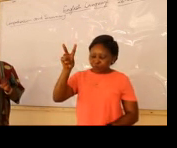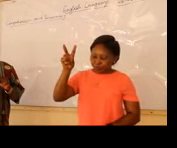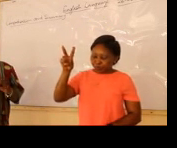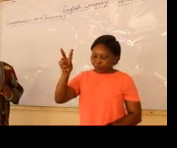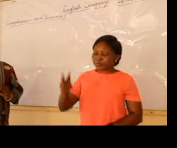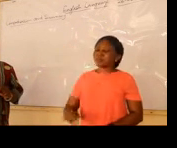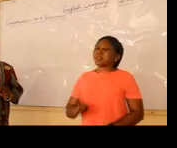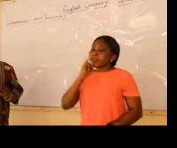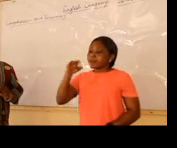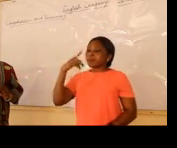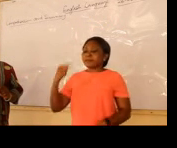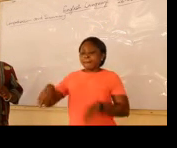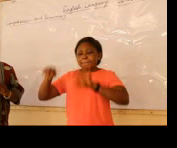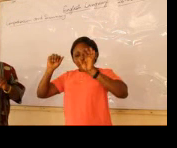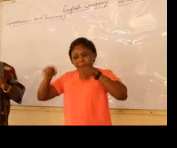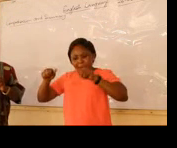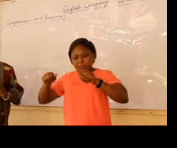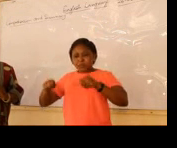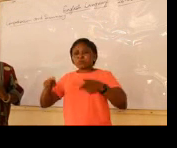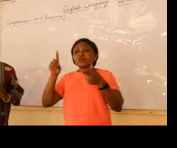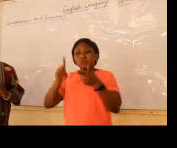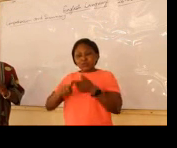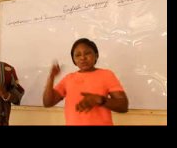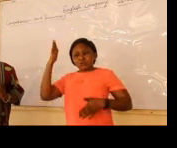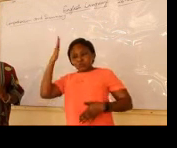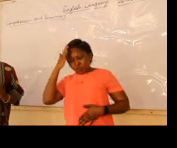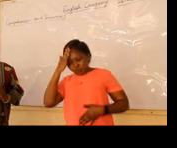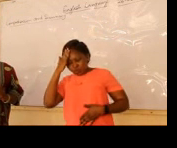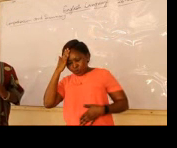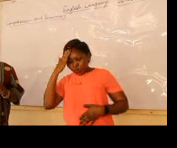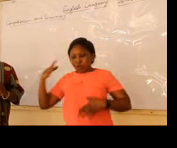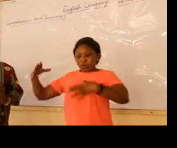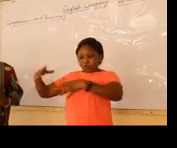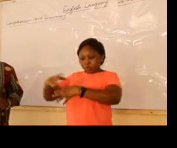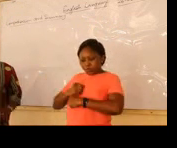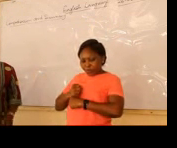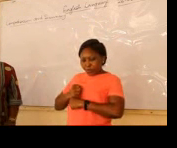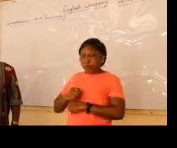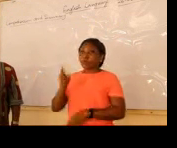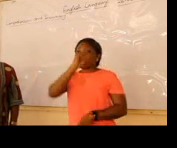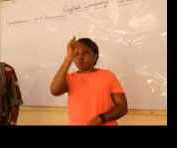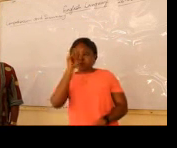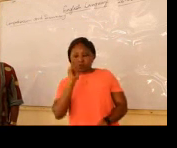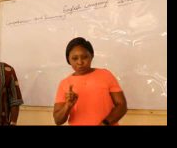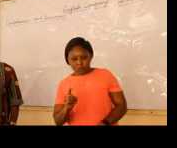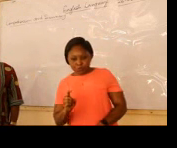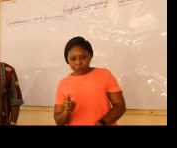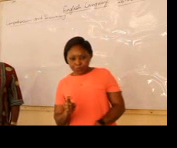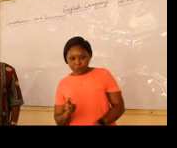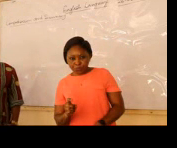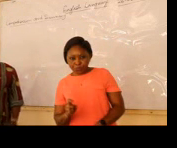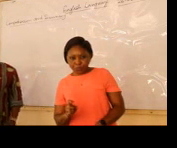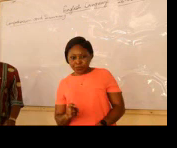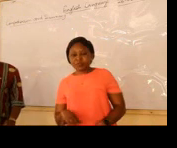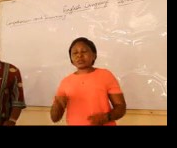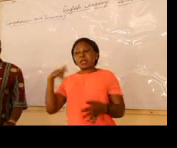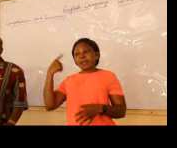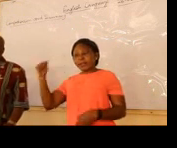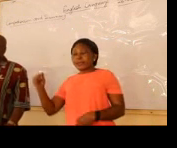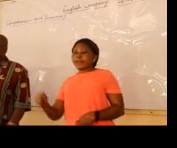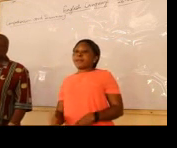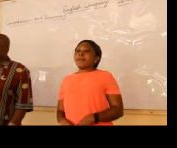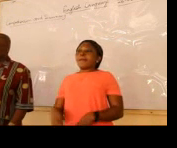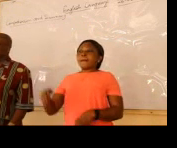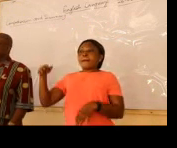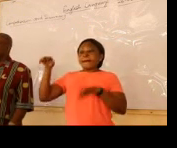is the ability to determine summary questions. The ability